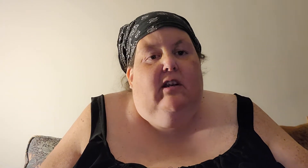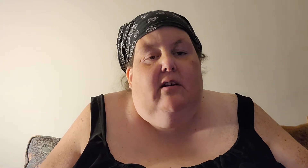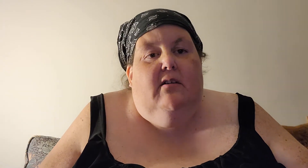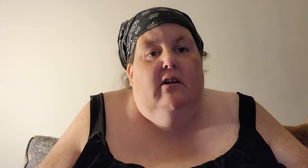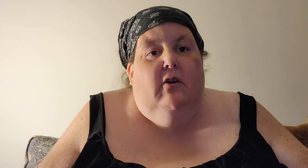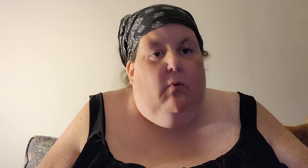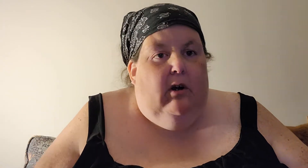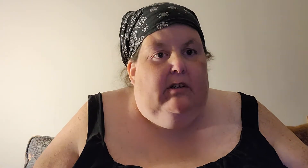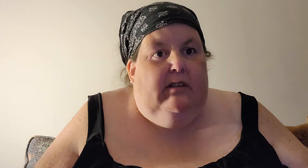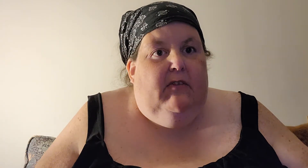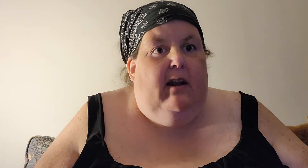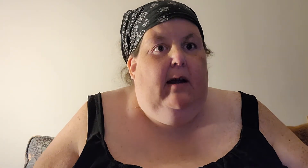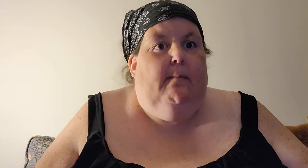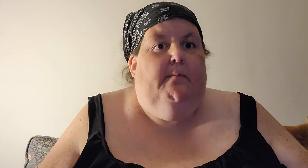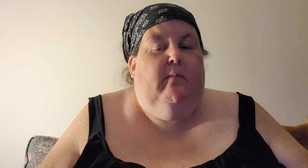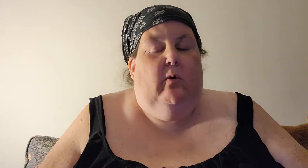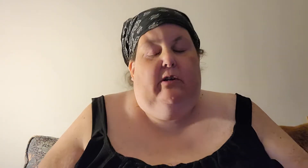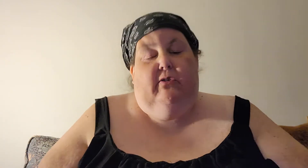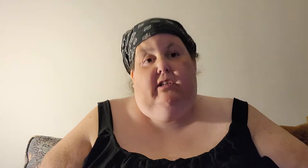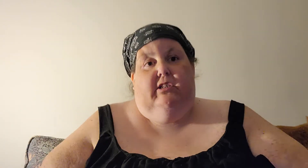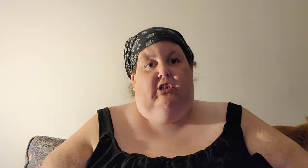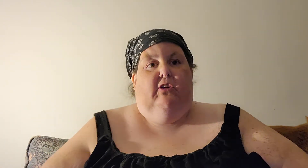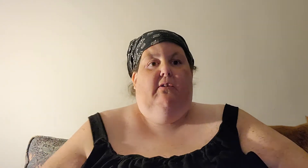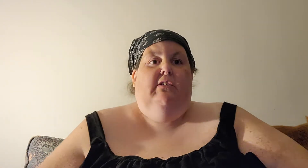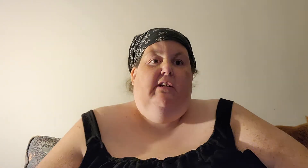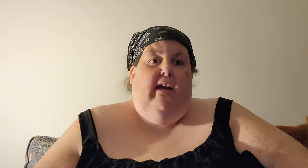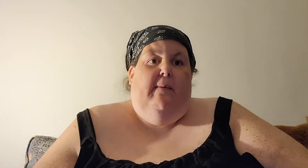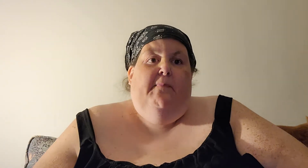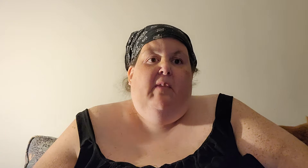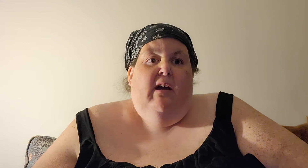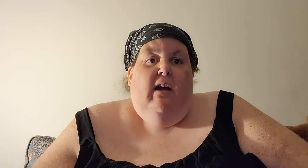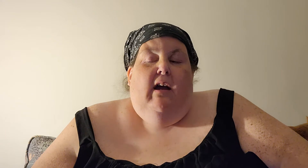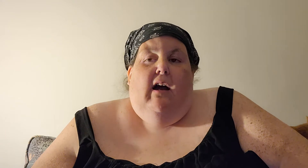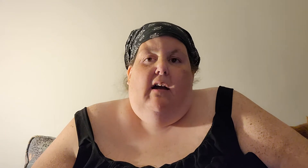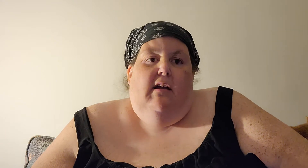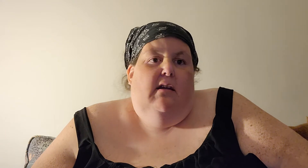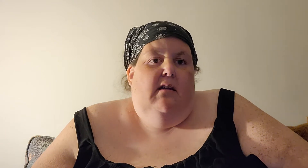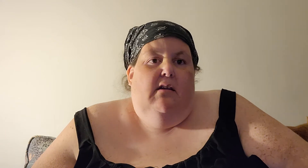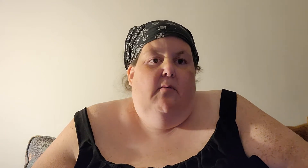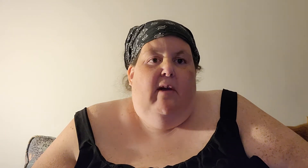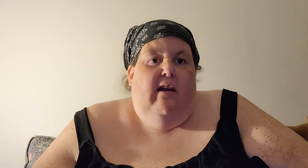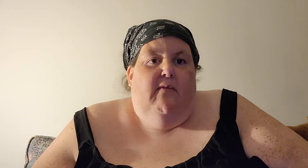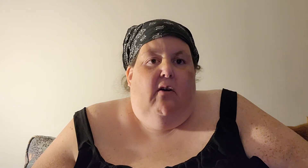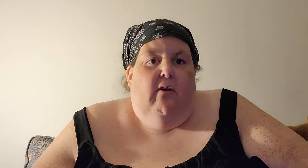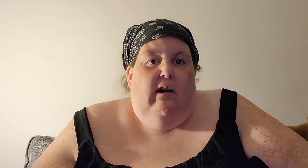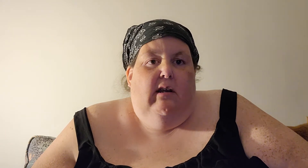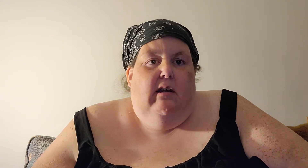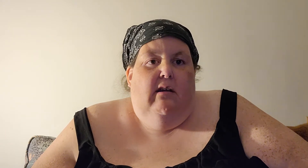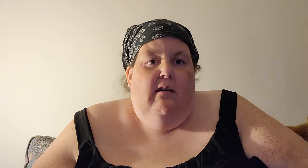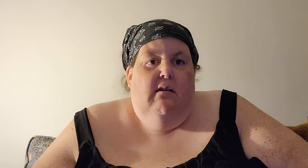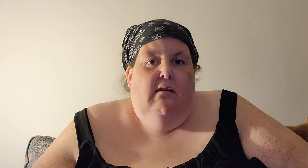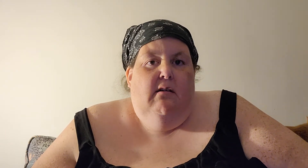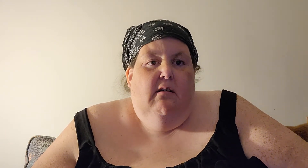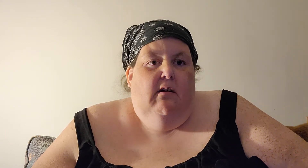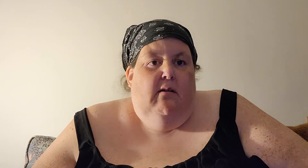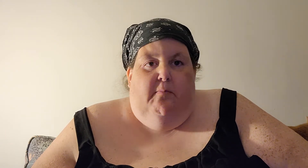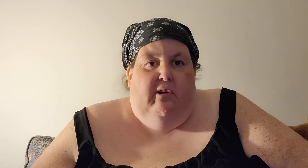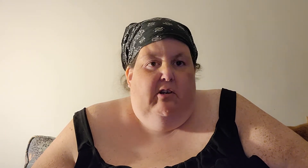15 words that I'm going to teach you today. You may have already been